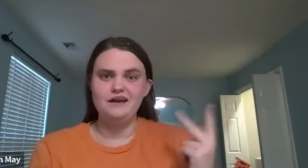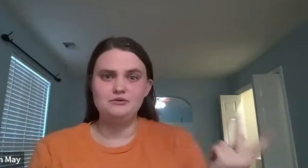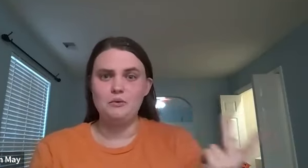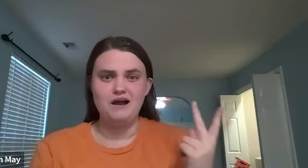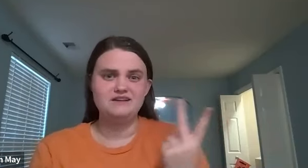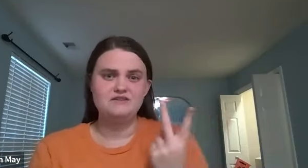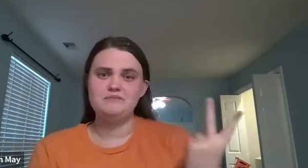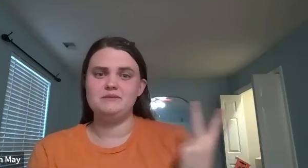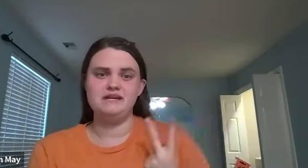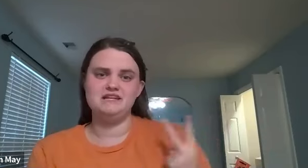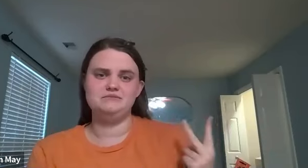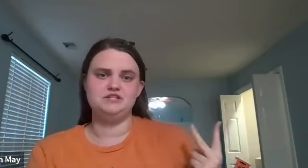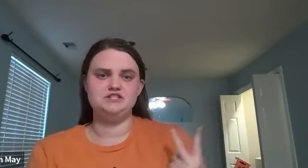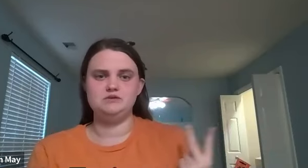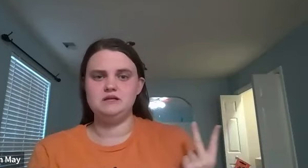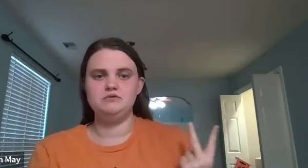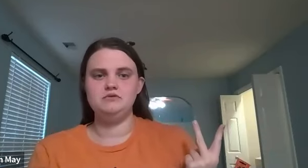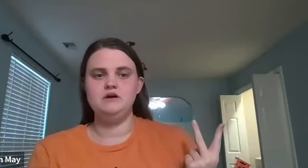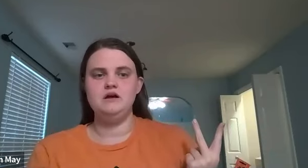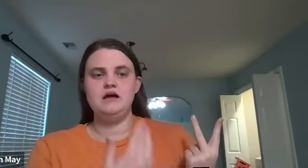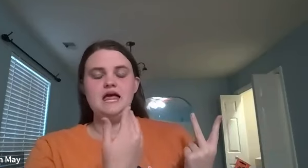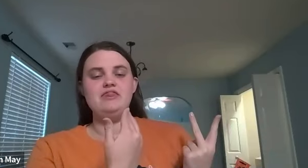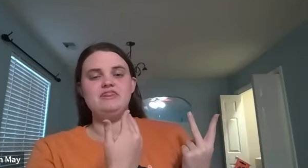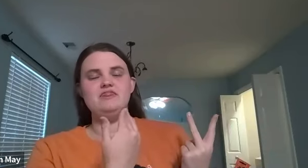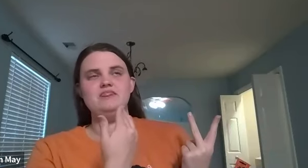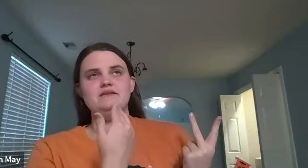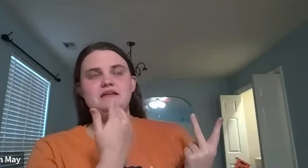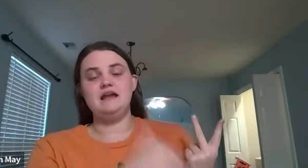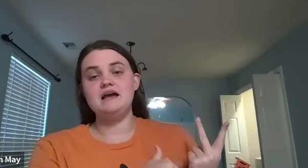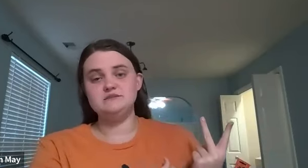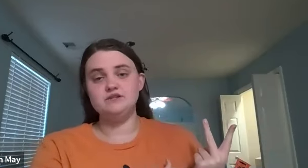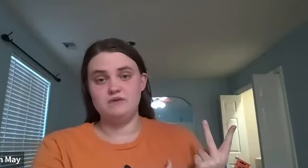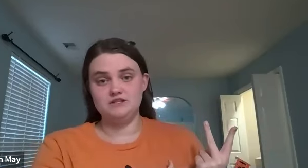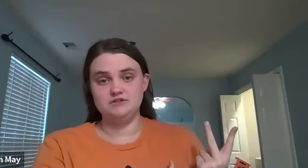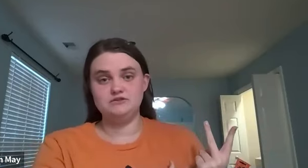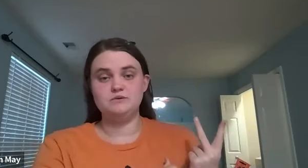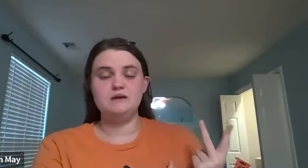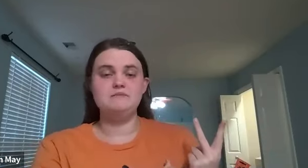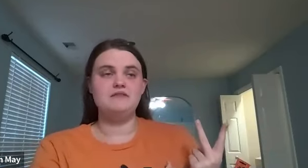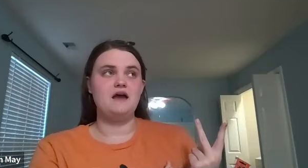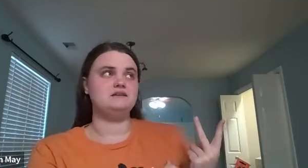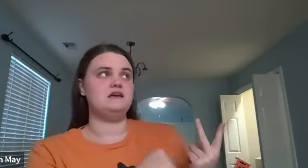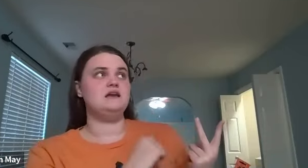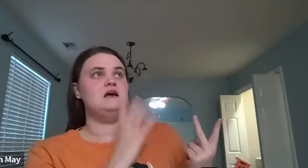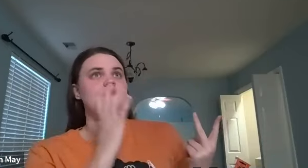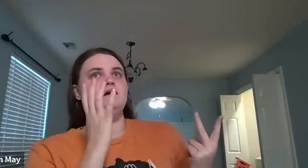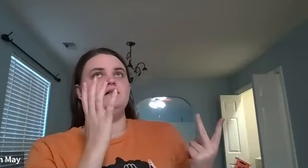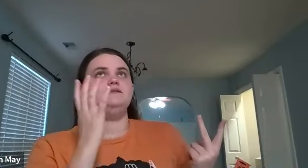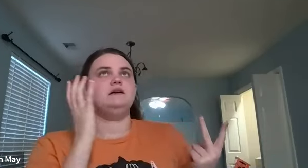don't know why I do that, but I mean it can be just 2 people, and it has to be directional. So what I mean by that is saying, if